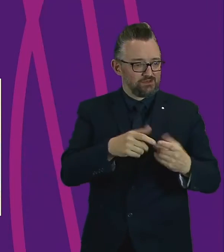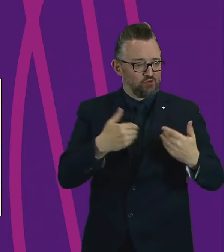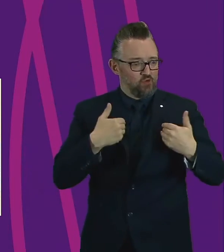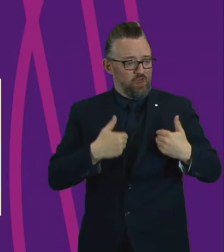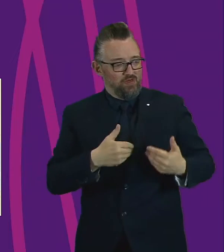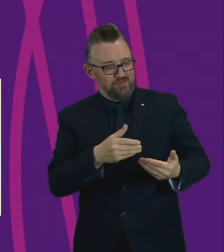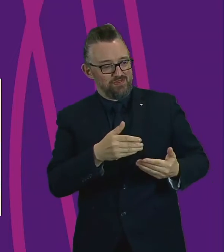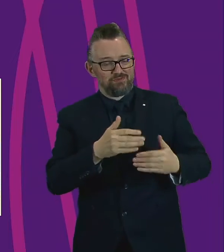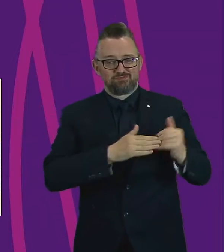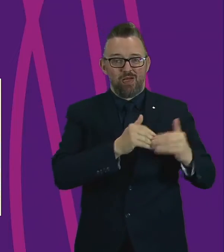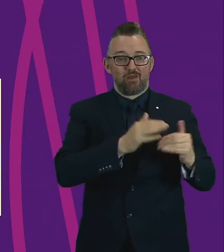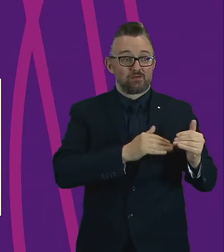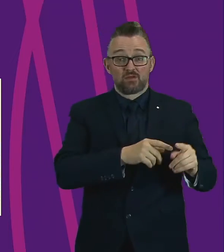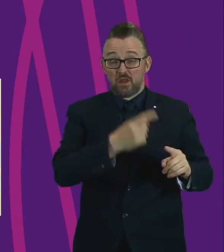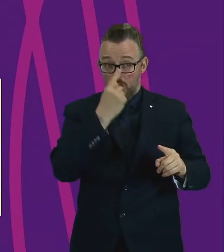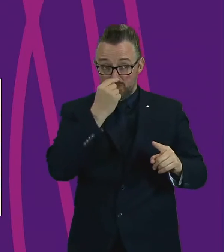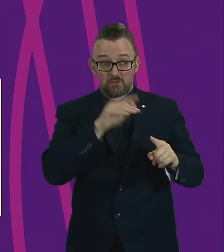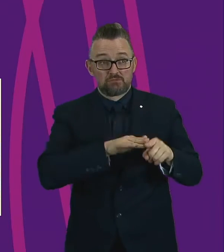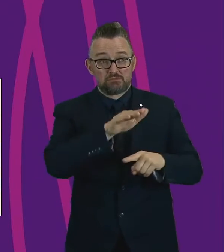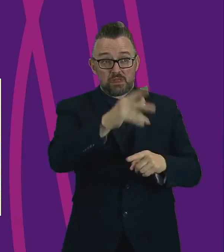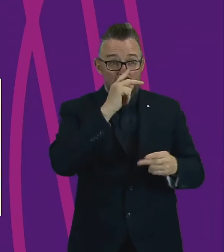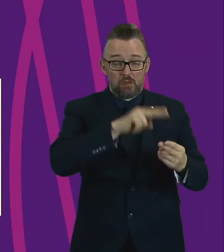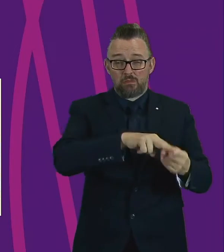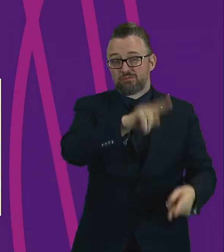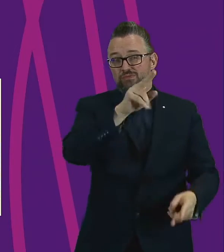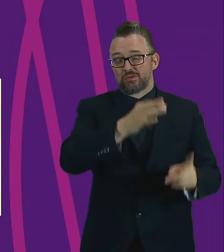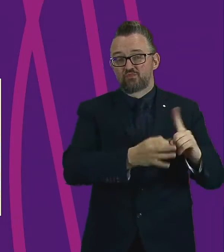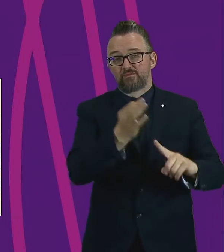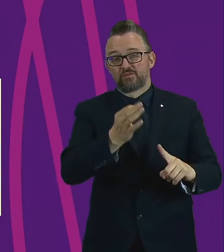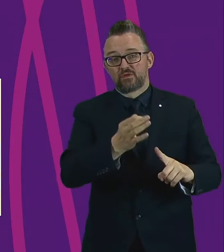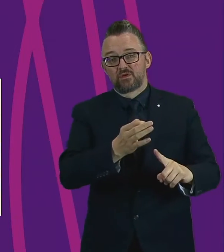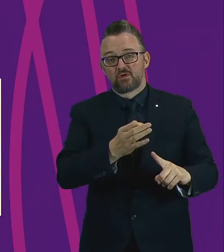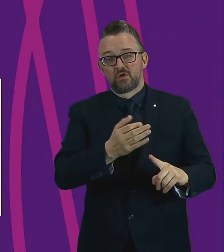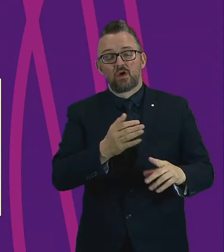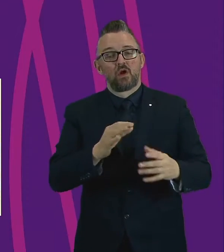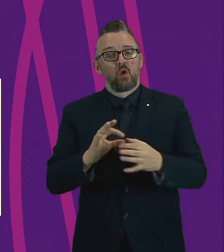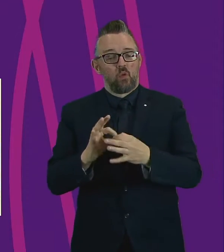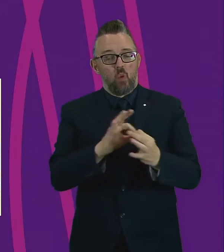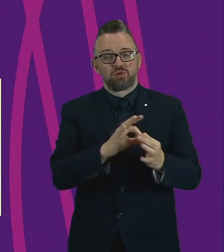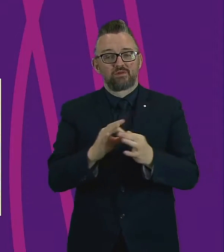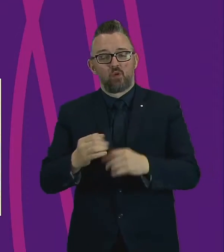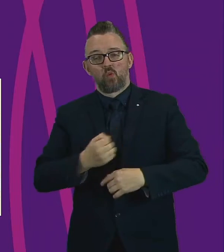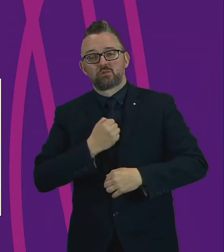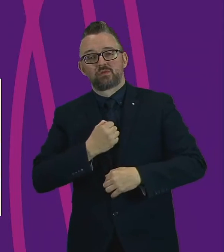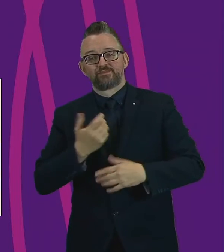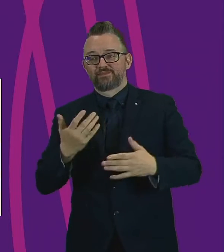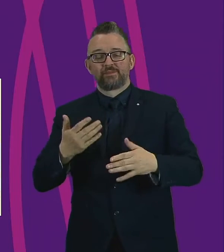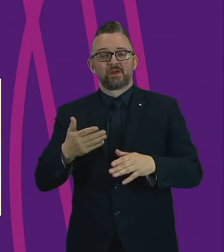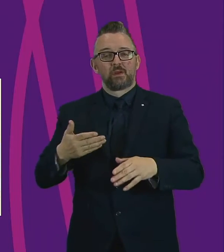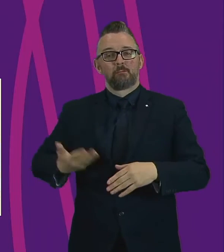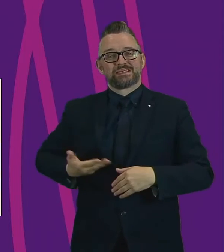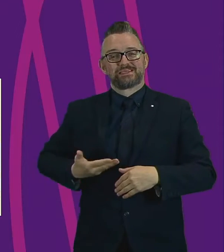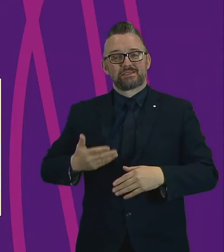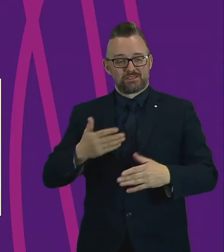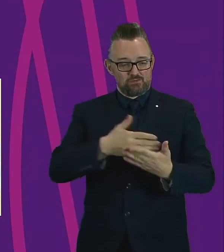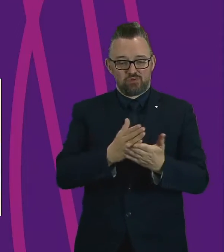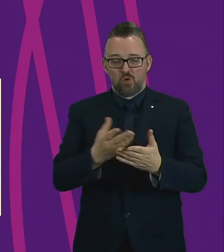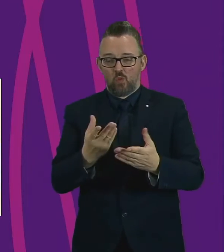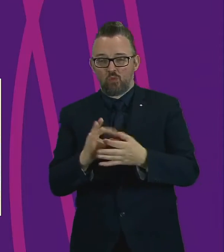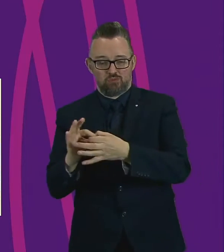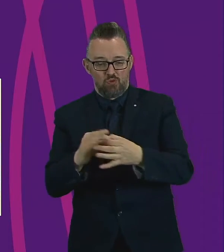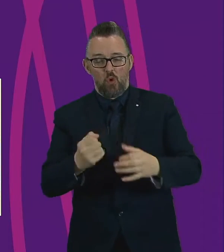real engine for sustainable economic development. We know that cooperative ownership, employee ownership, has a part to play. And